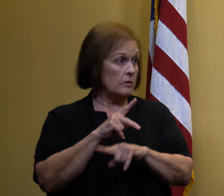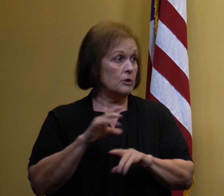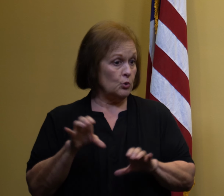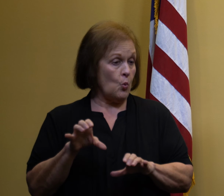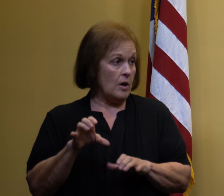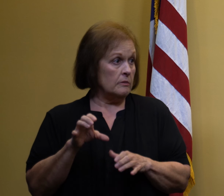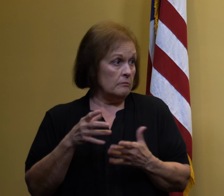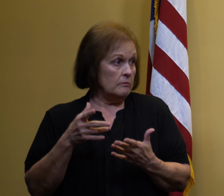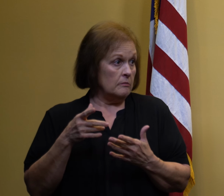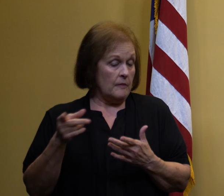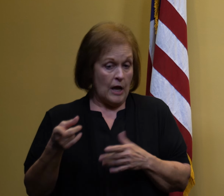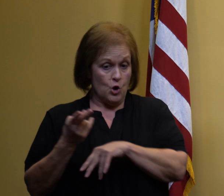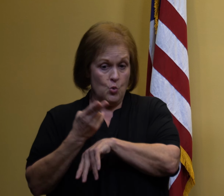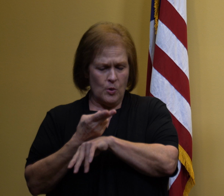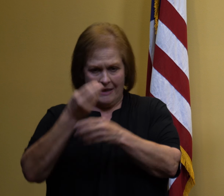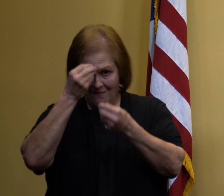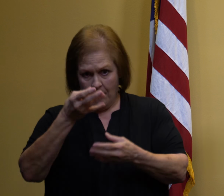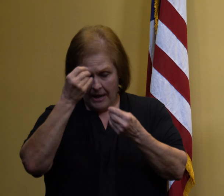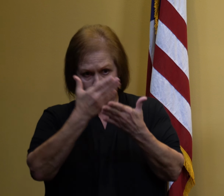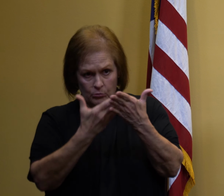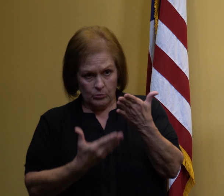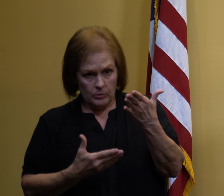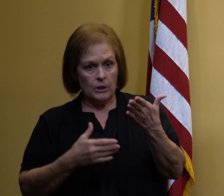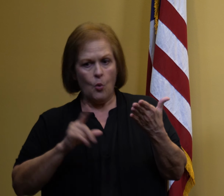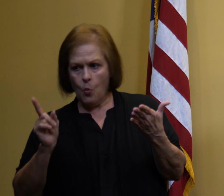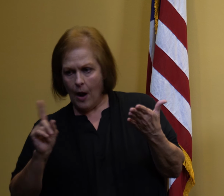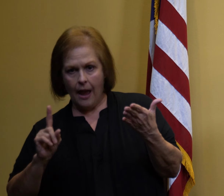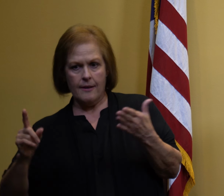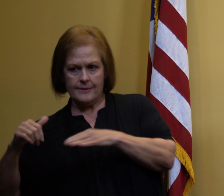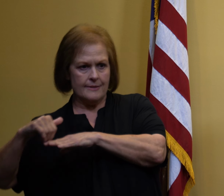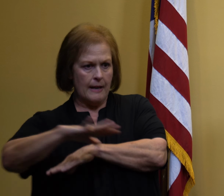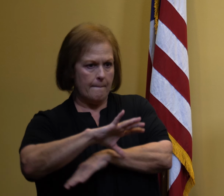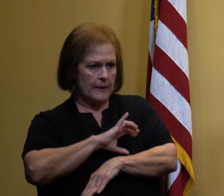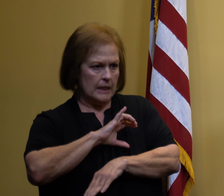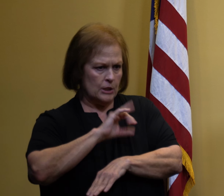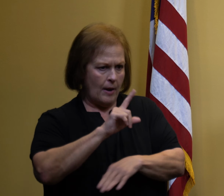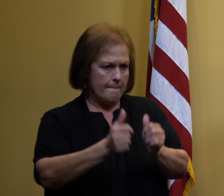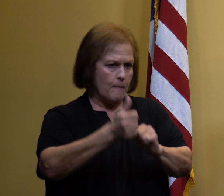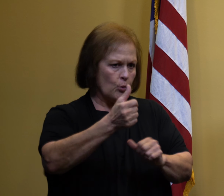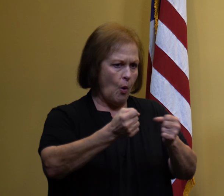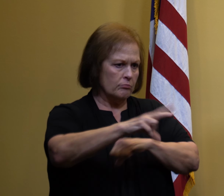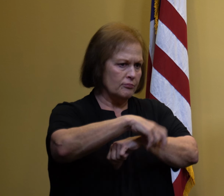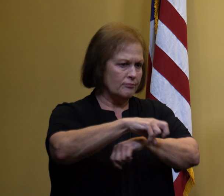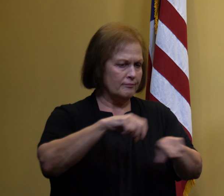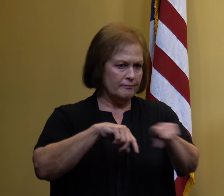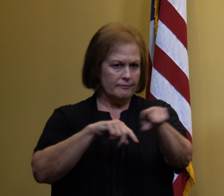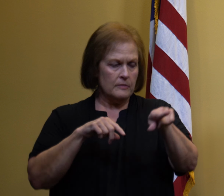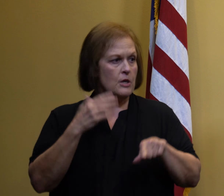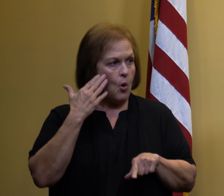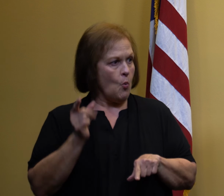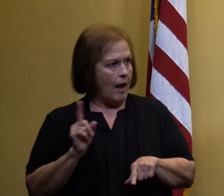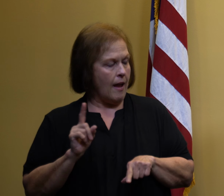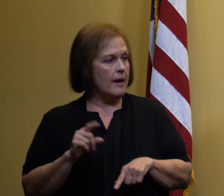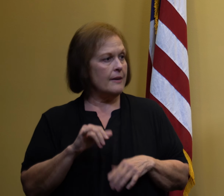what they do with data, use it to influence deployment strategies. So I just have to push back on that. It's not an incline, it's